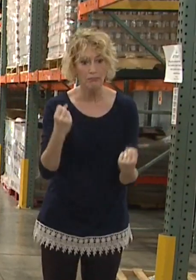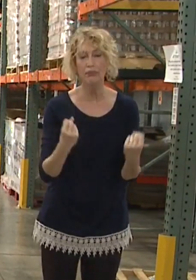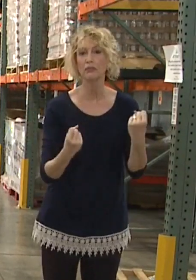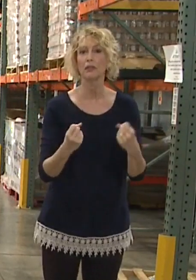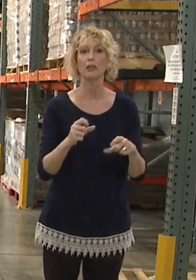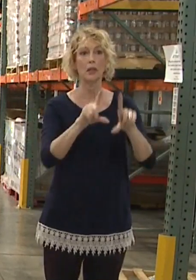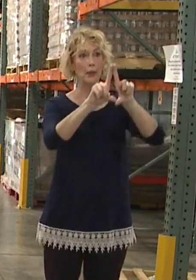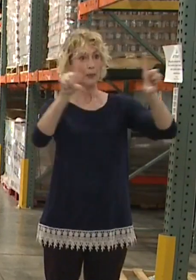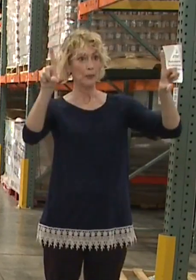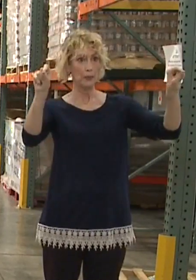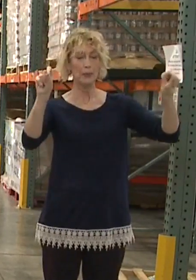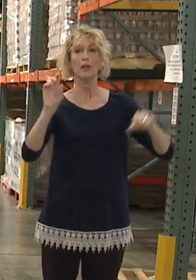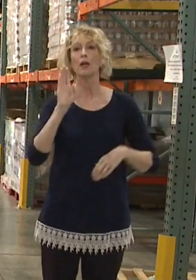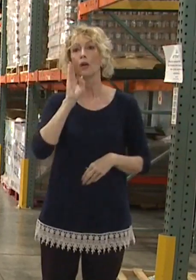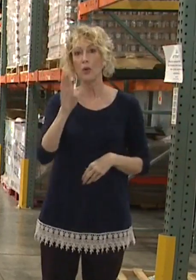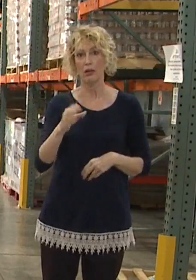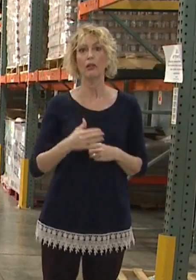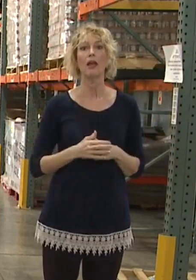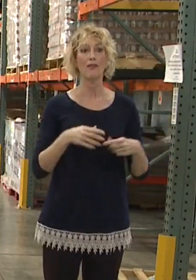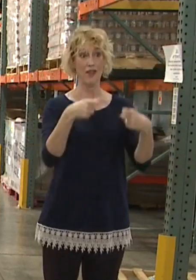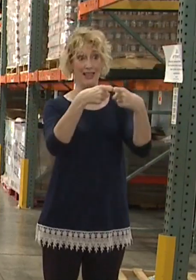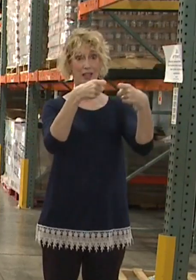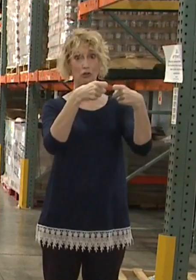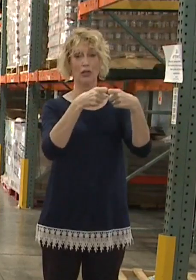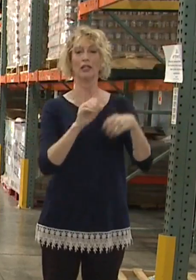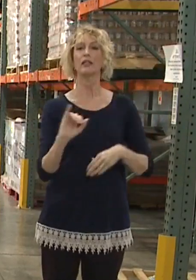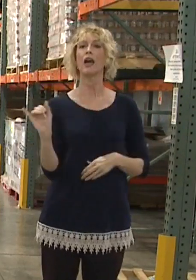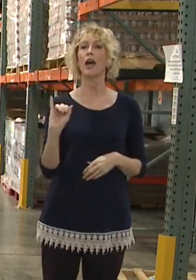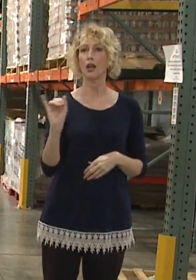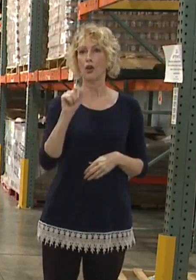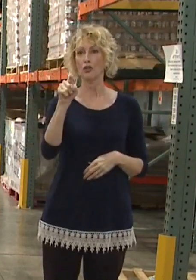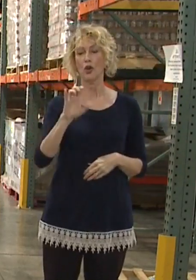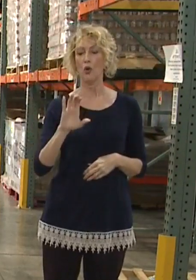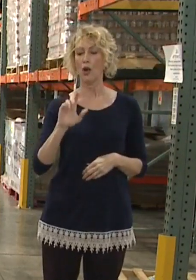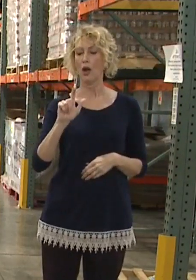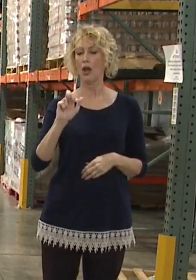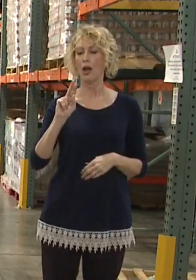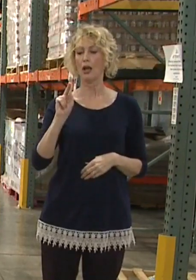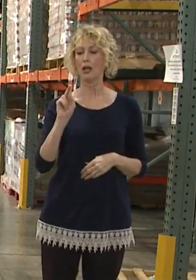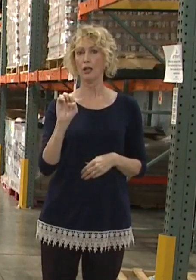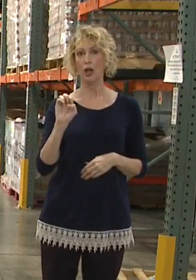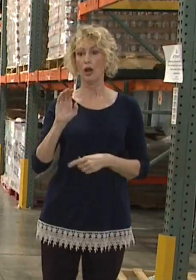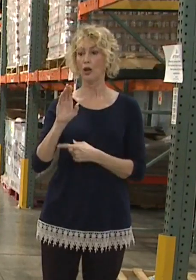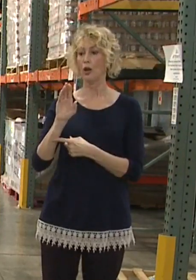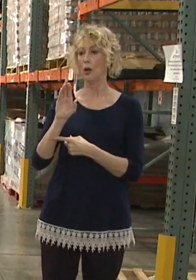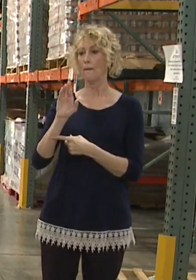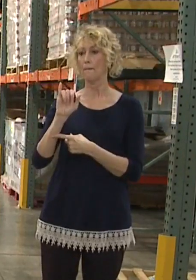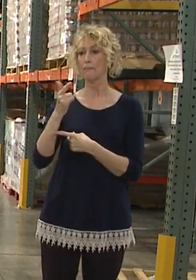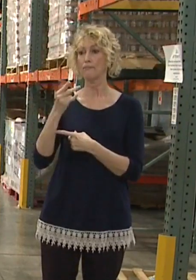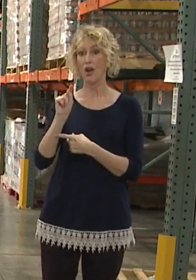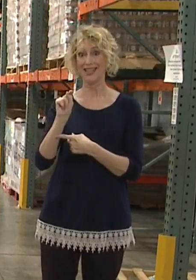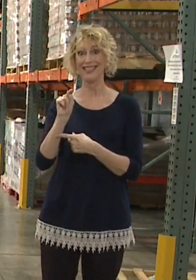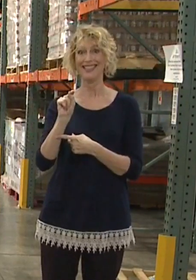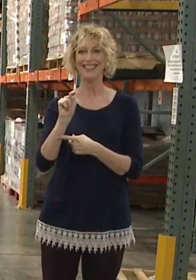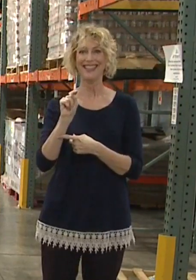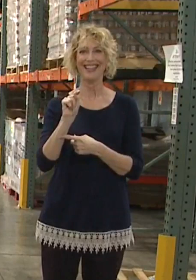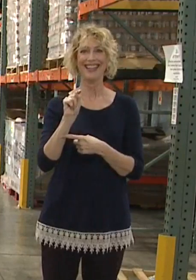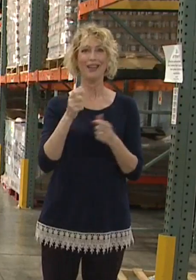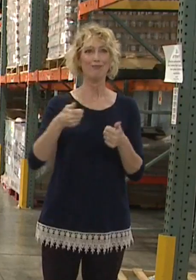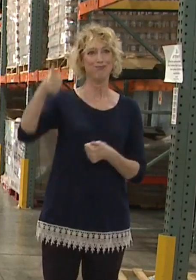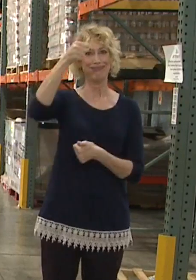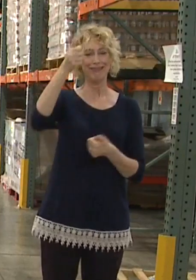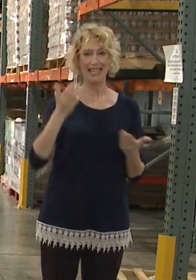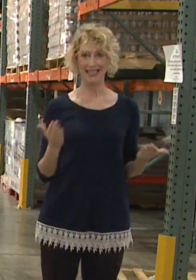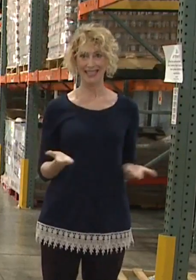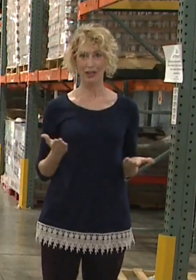signage. And then, of course, we'll have our city volunteers like Royal Hawaiian Band. And Clark Bright, the bandmaster, is here. Again,